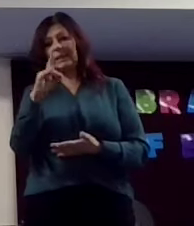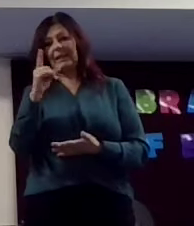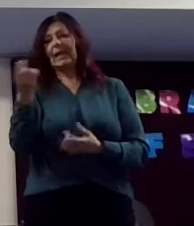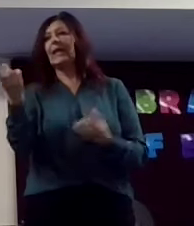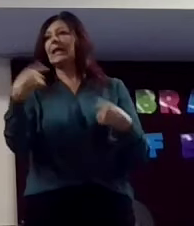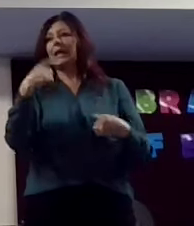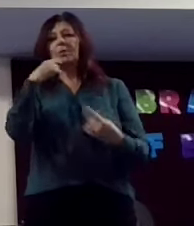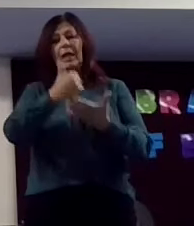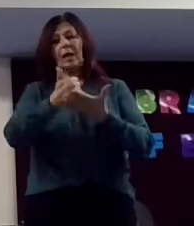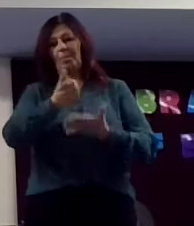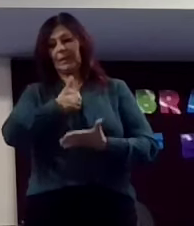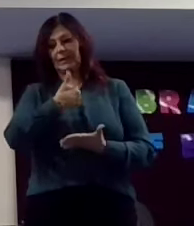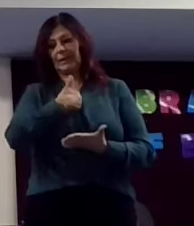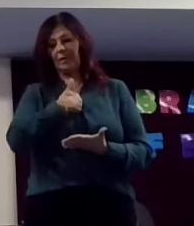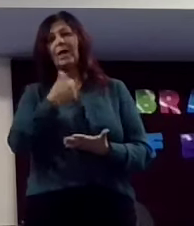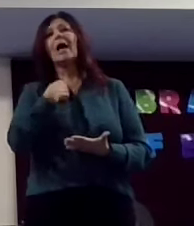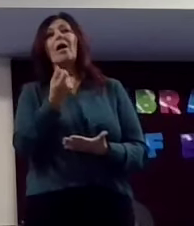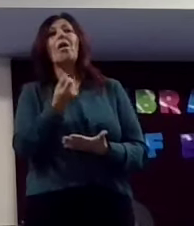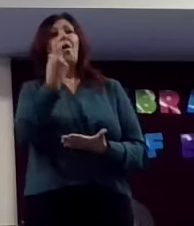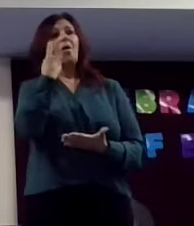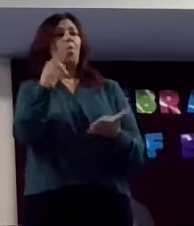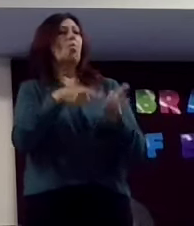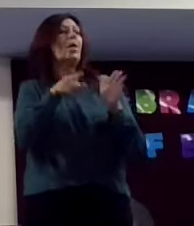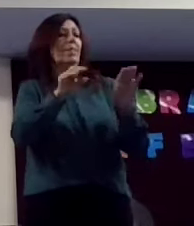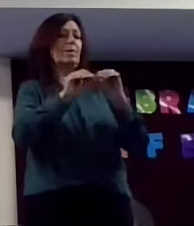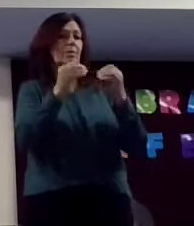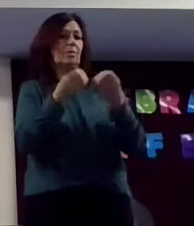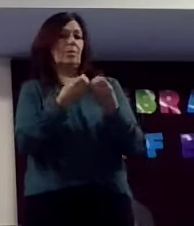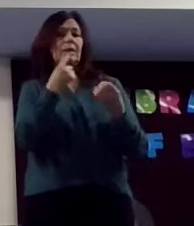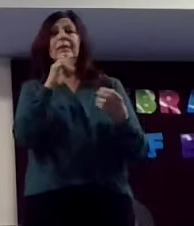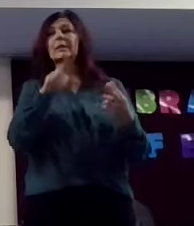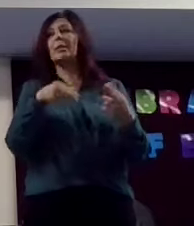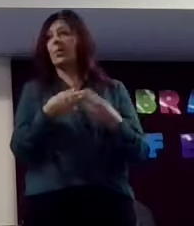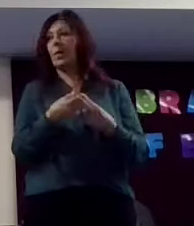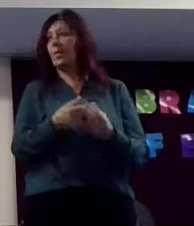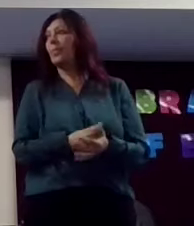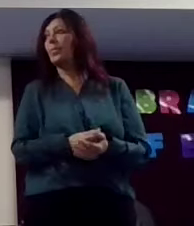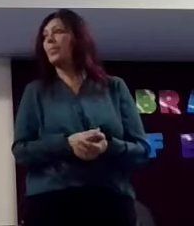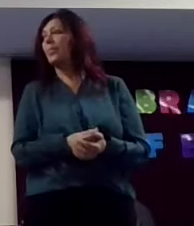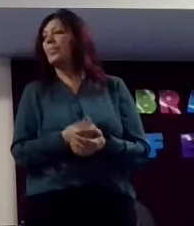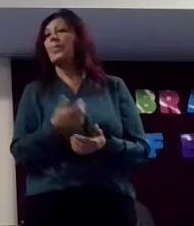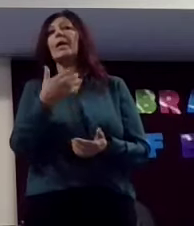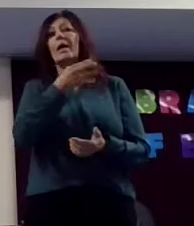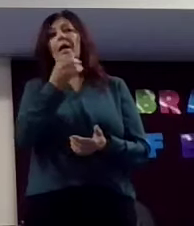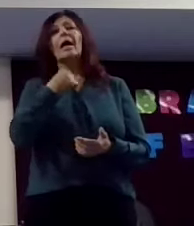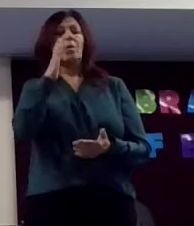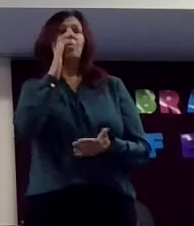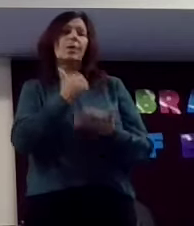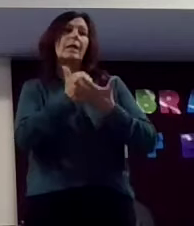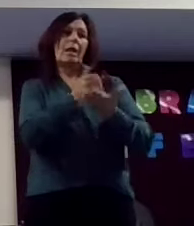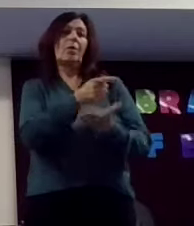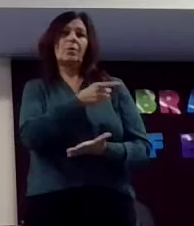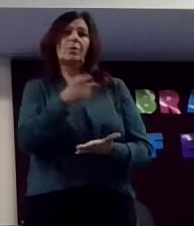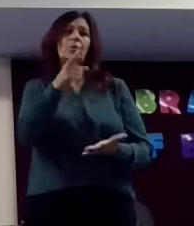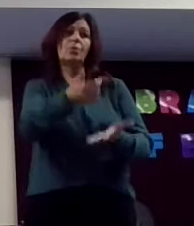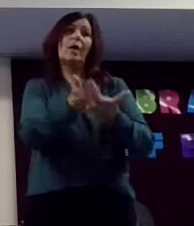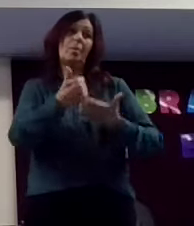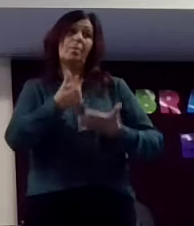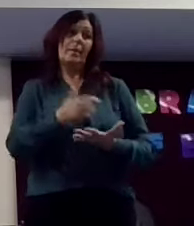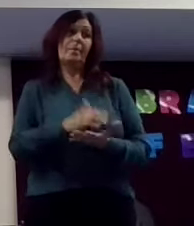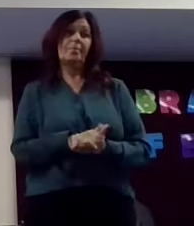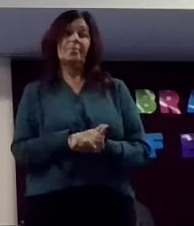here for help myself. So I understand what this organization is about. And I absolutely would help you guys because you helped